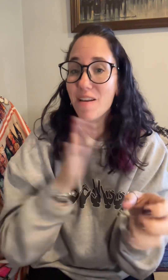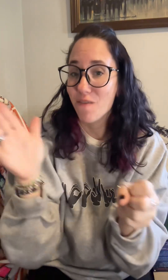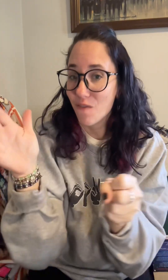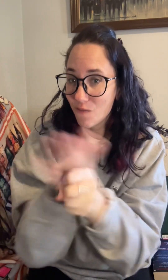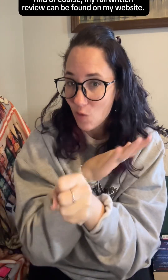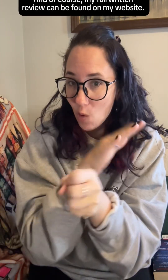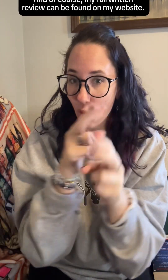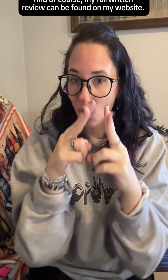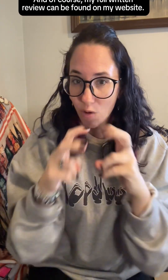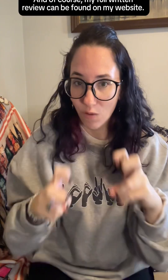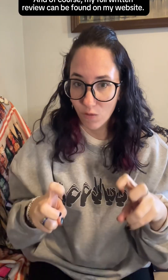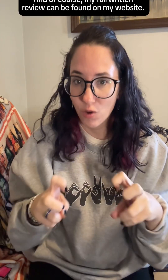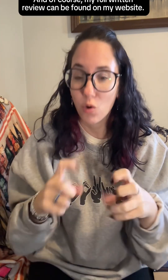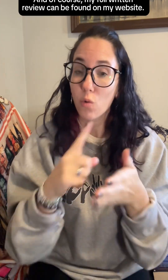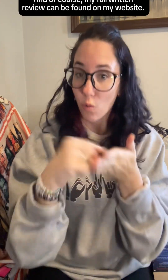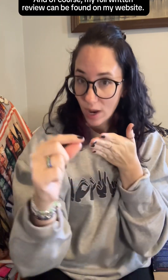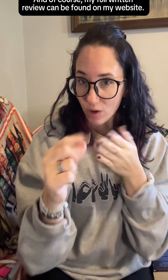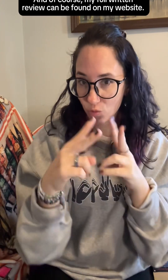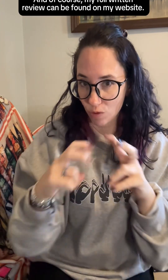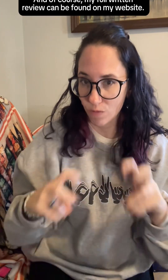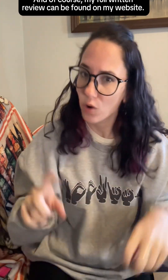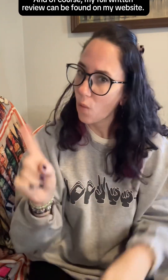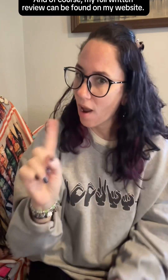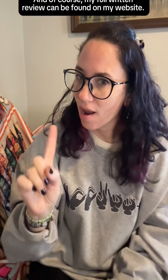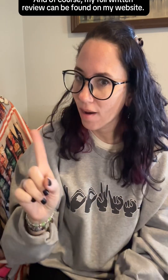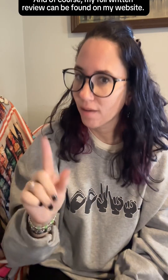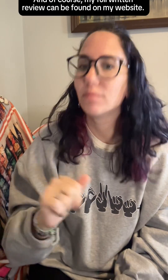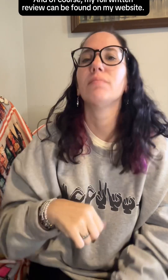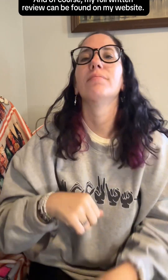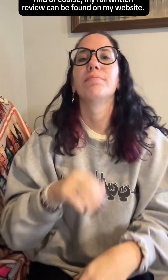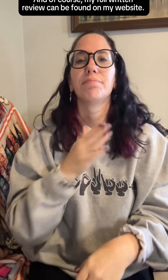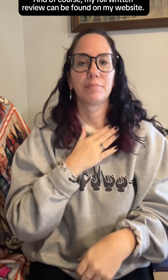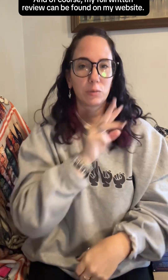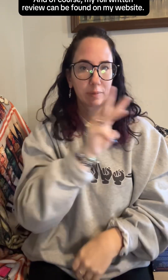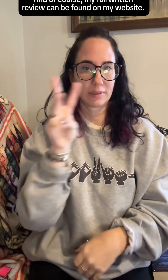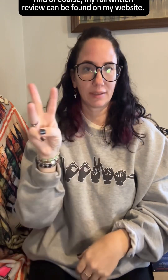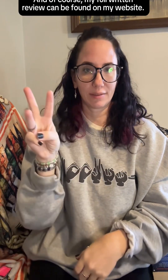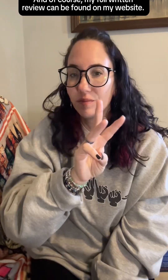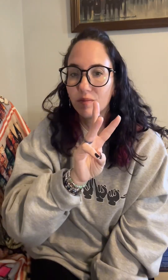And of course, my full written review can be found on my website,